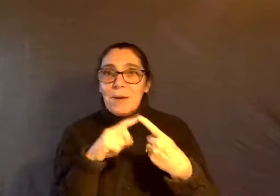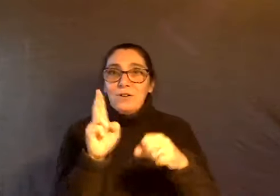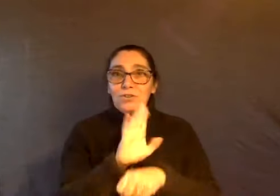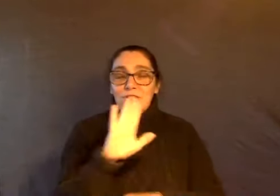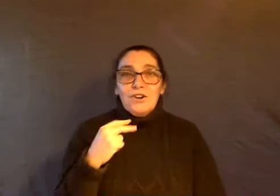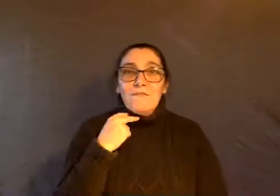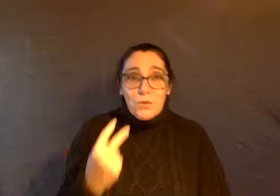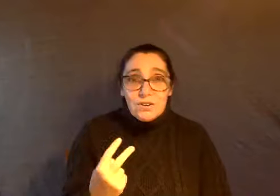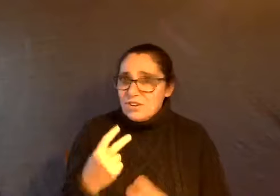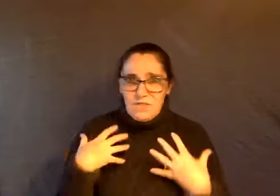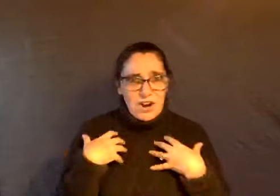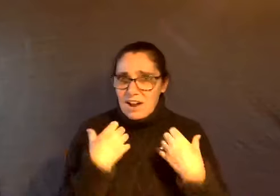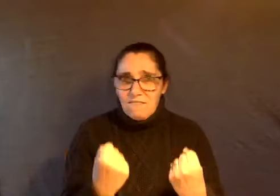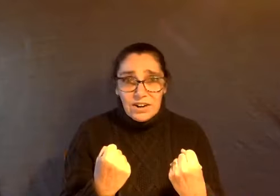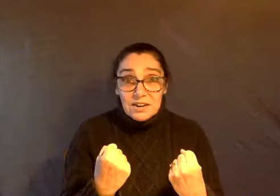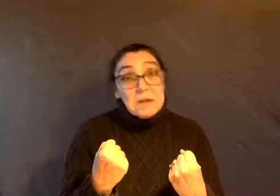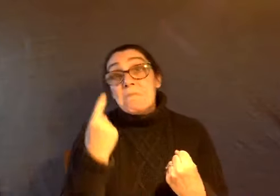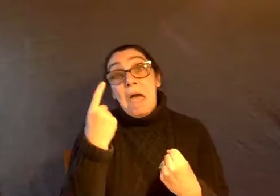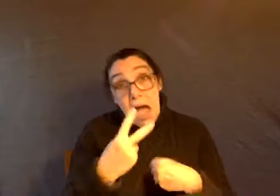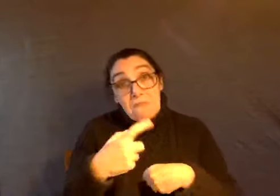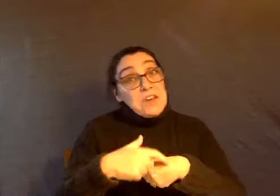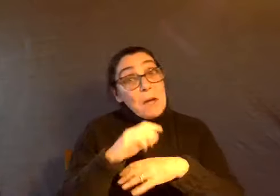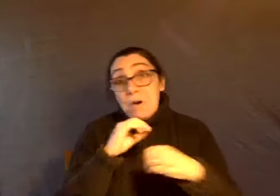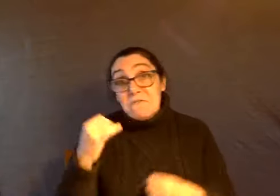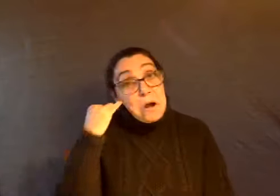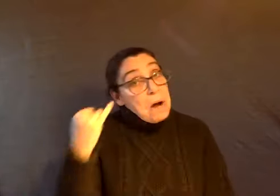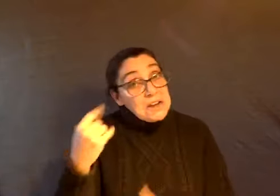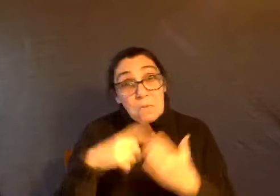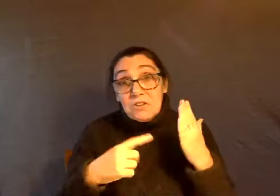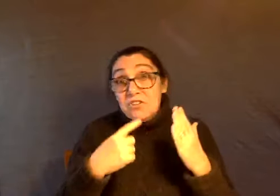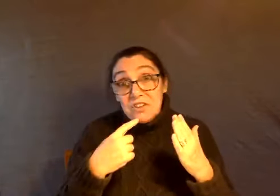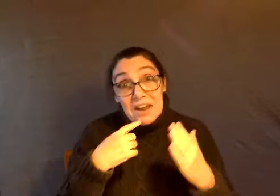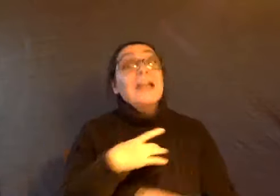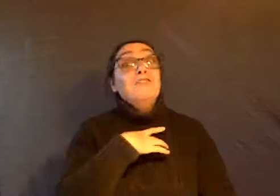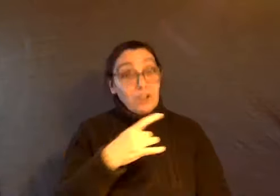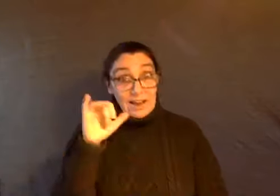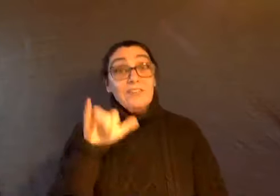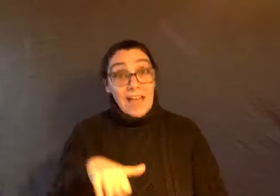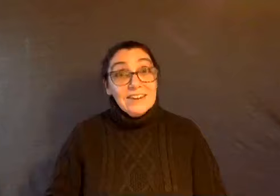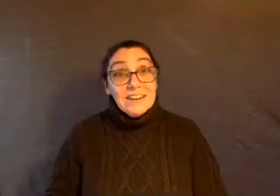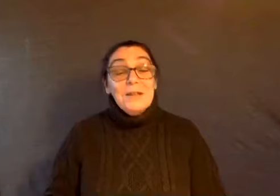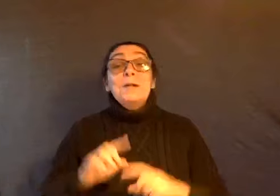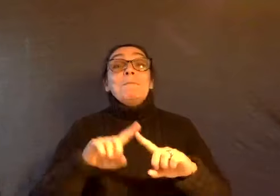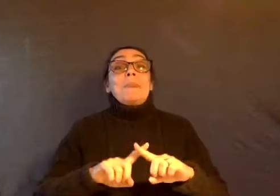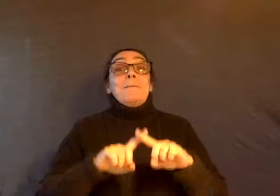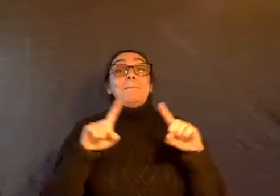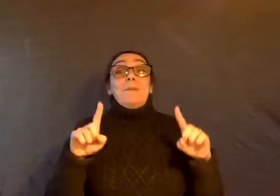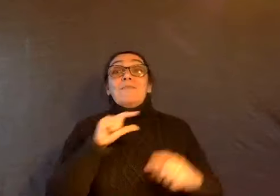about using her voice. She's very confident. Half the time we have no idea what she's saying and she likes that. But